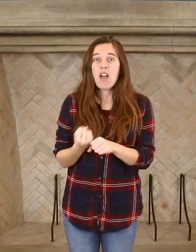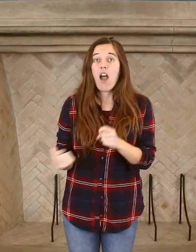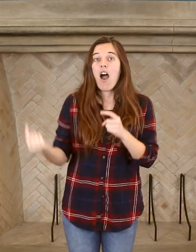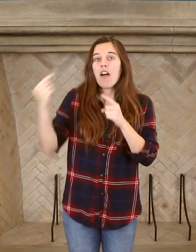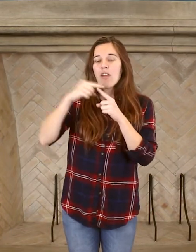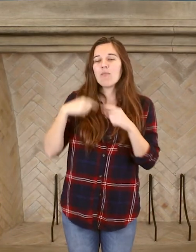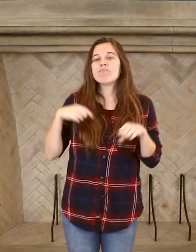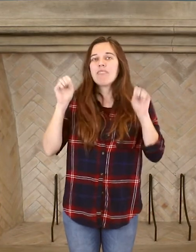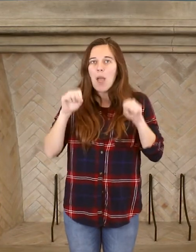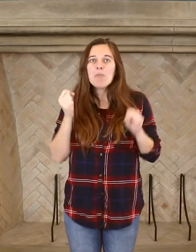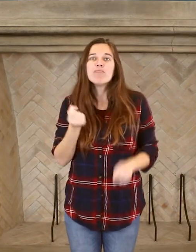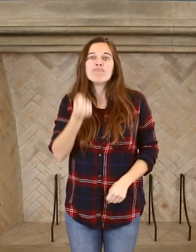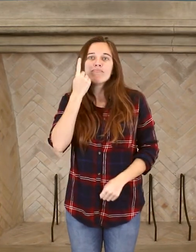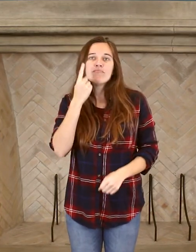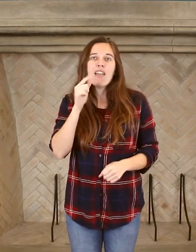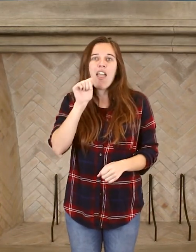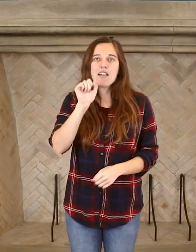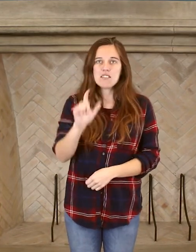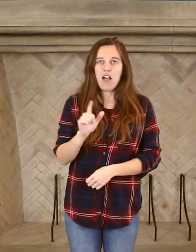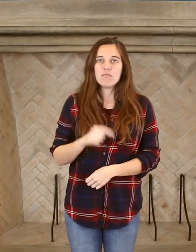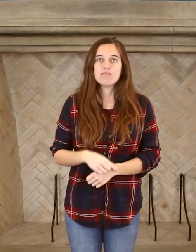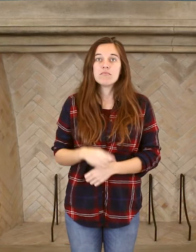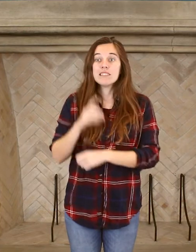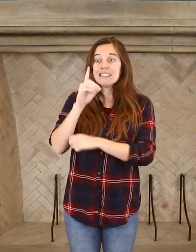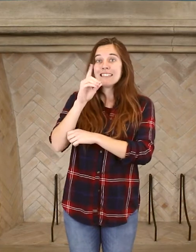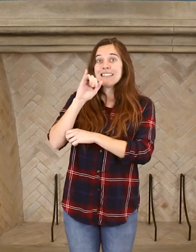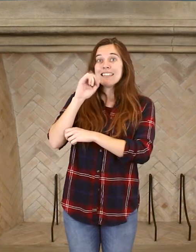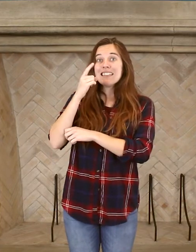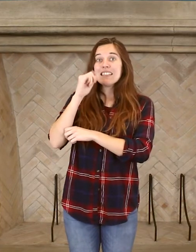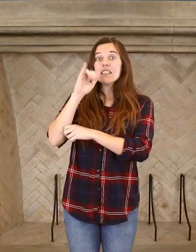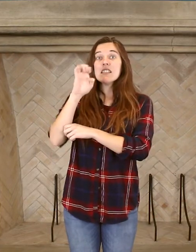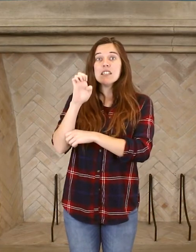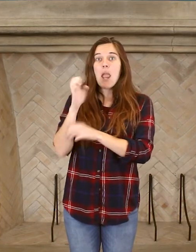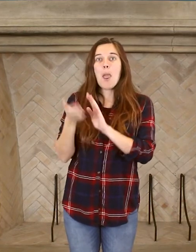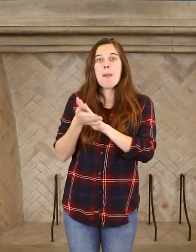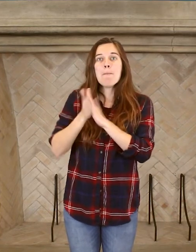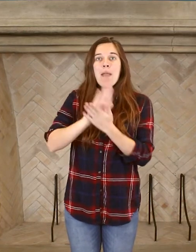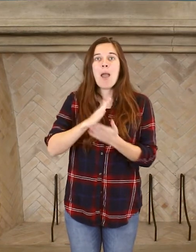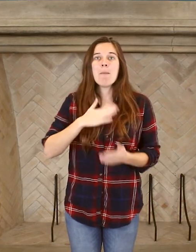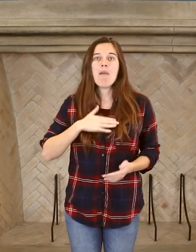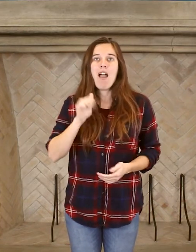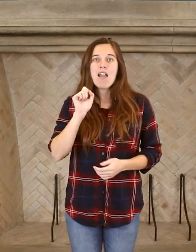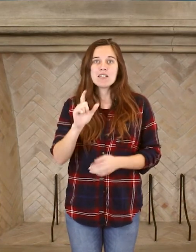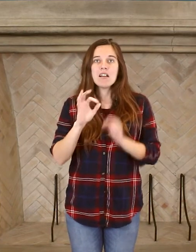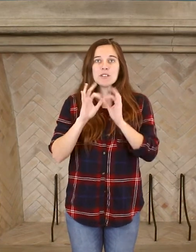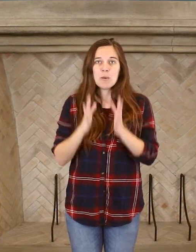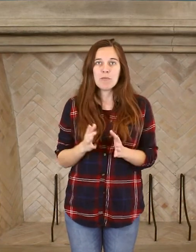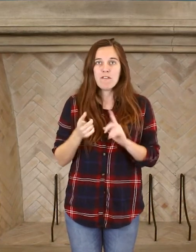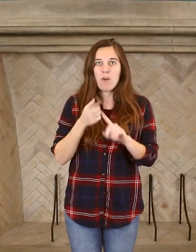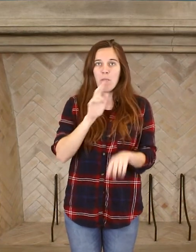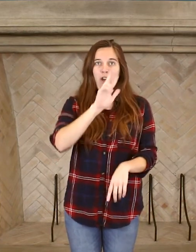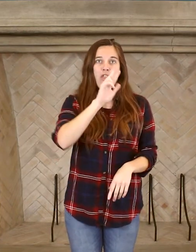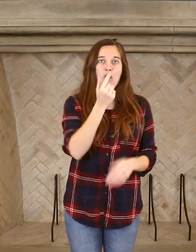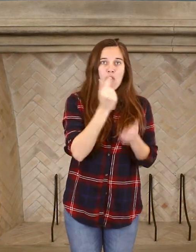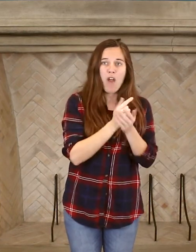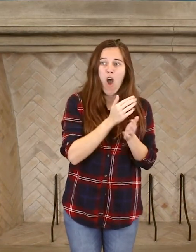2 years until I understood ASL. Dixie became my ASL interpreter from